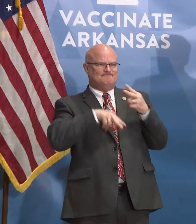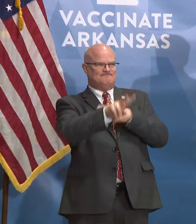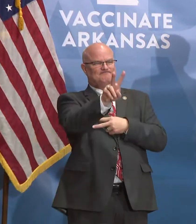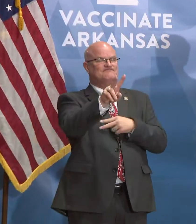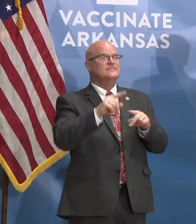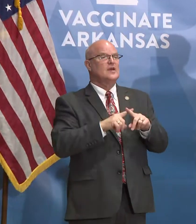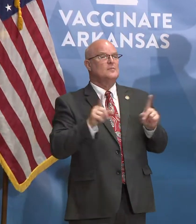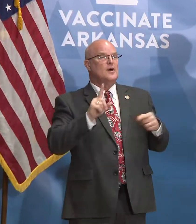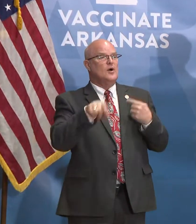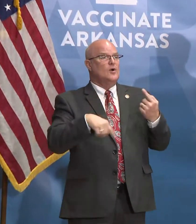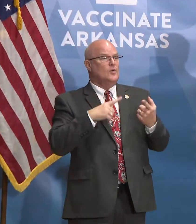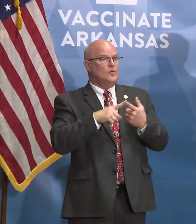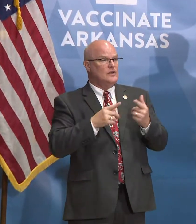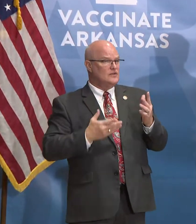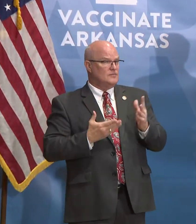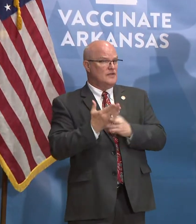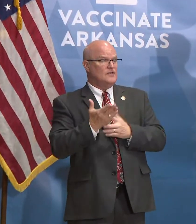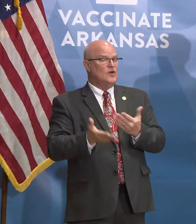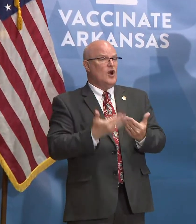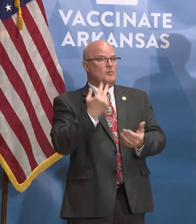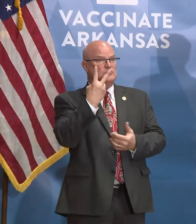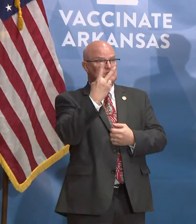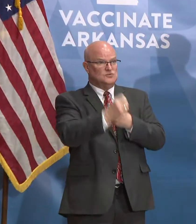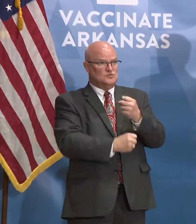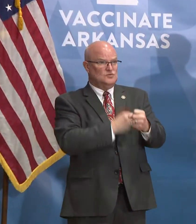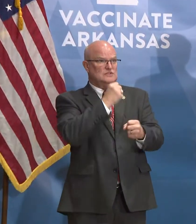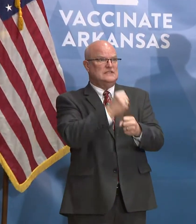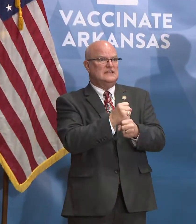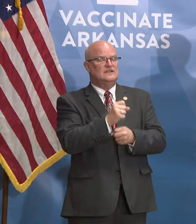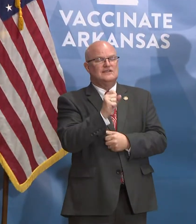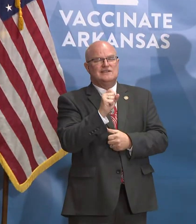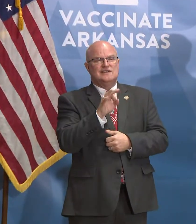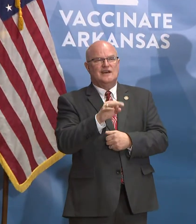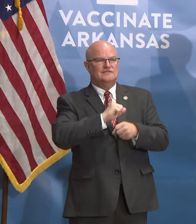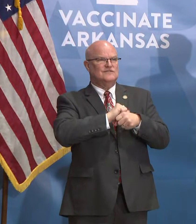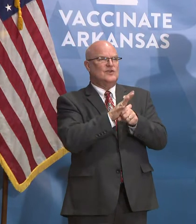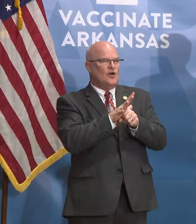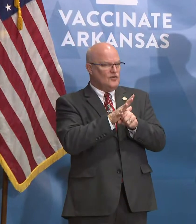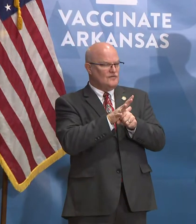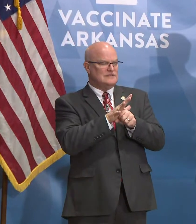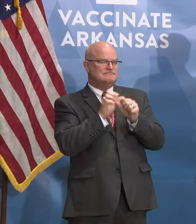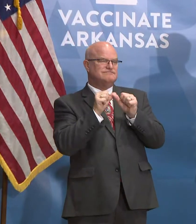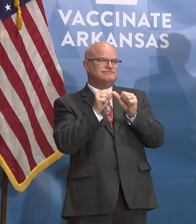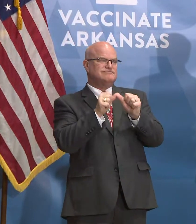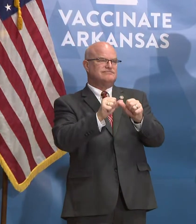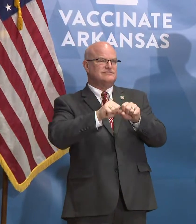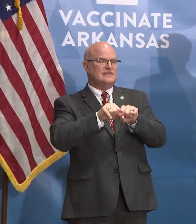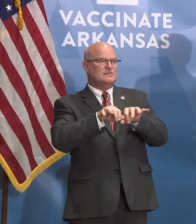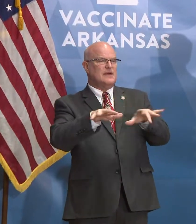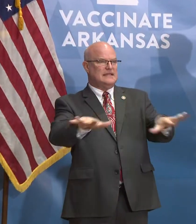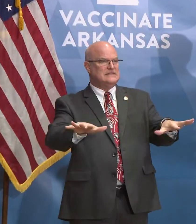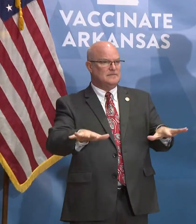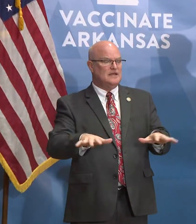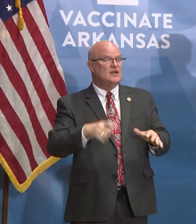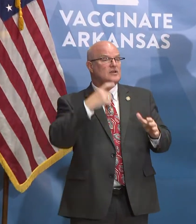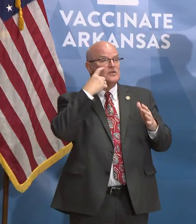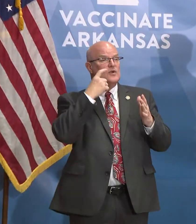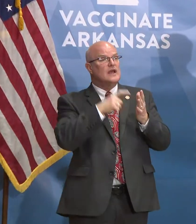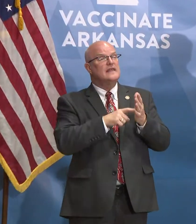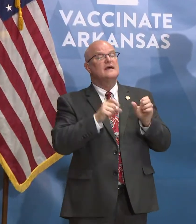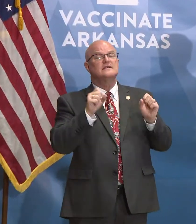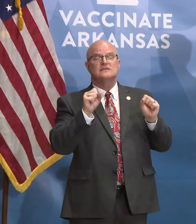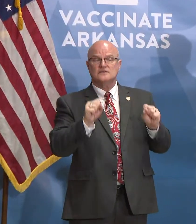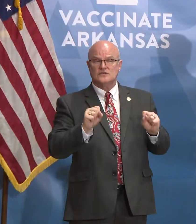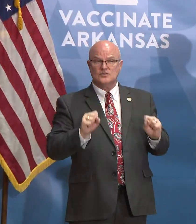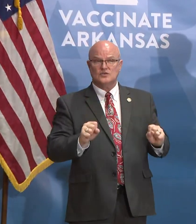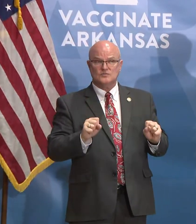but when you've been through almost 2 years of COVID-19 and the pandemic, you recognize there could